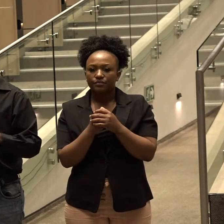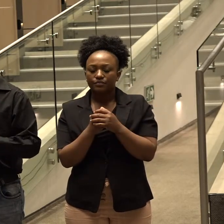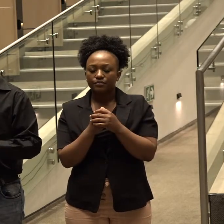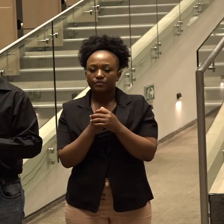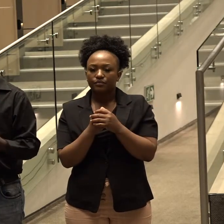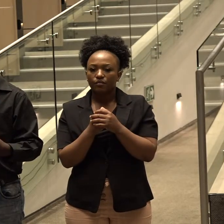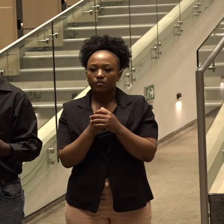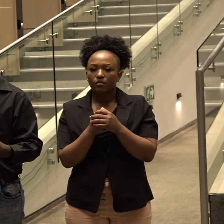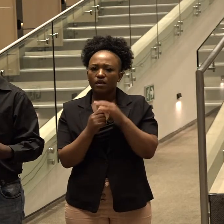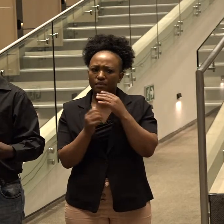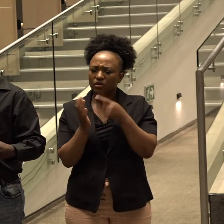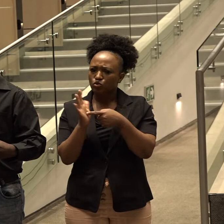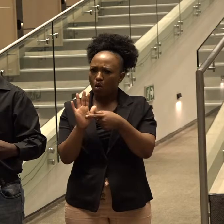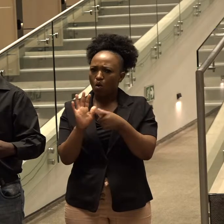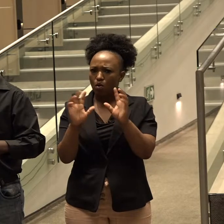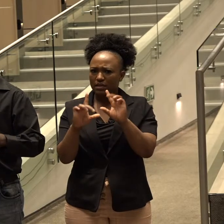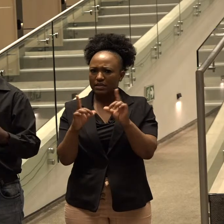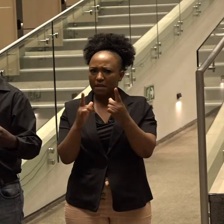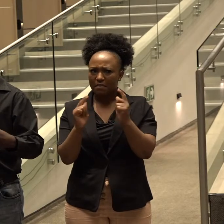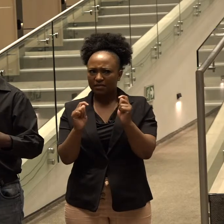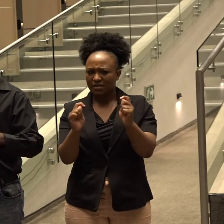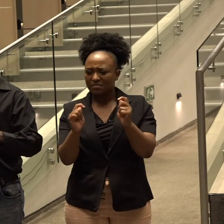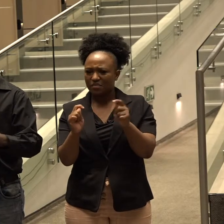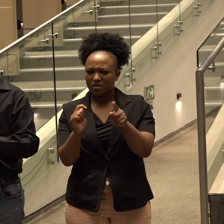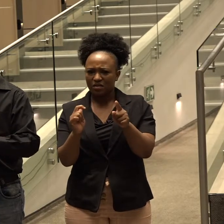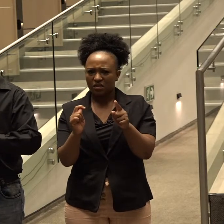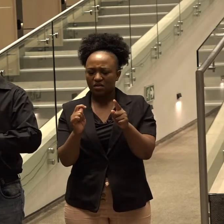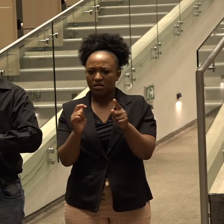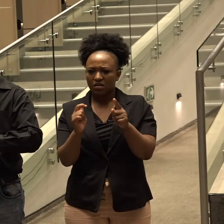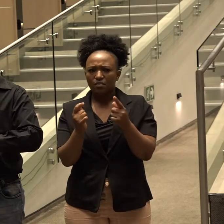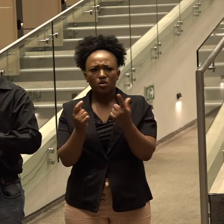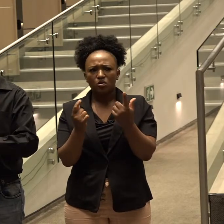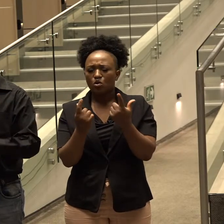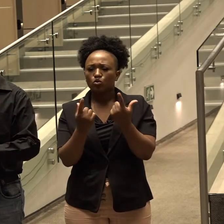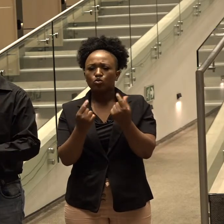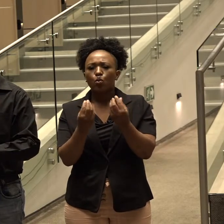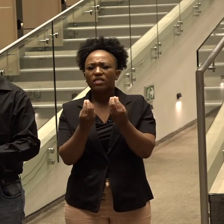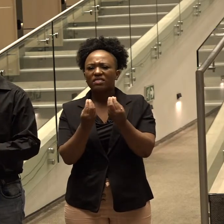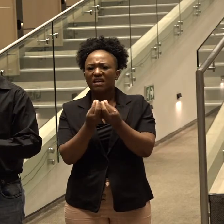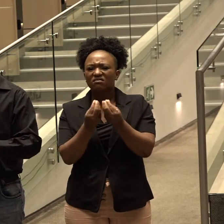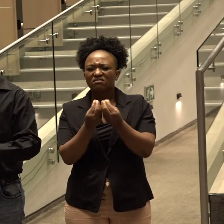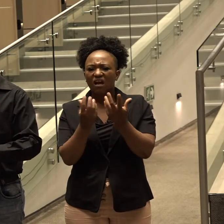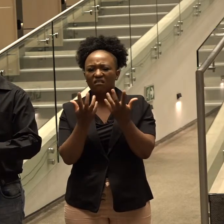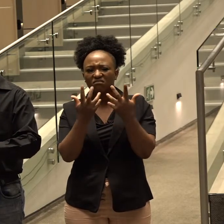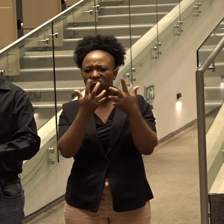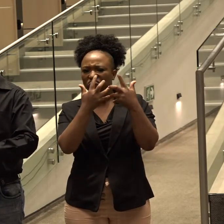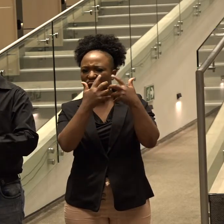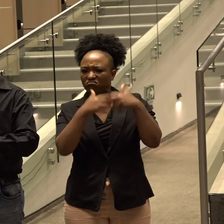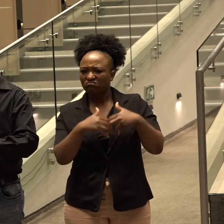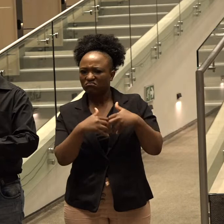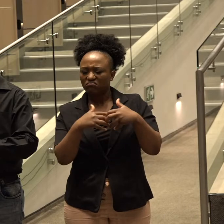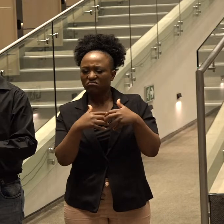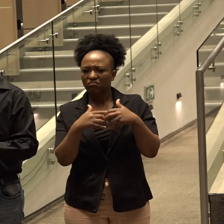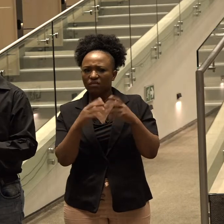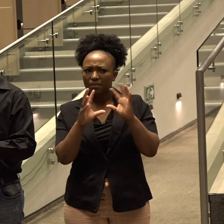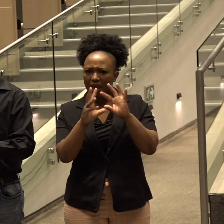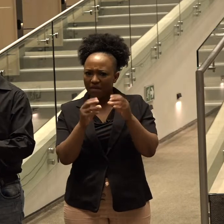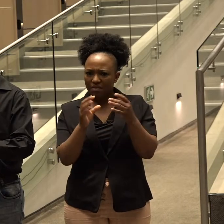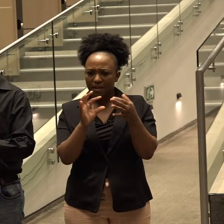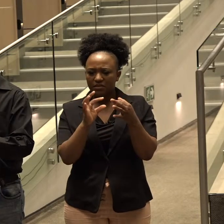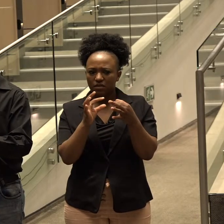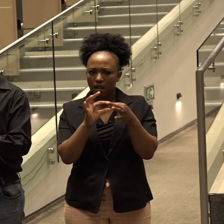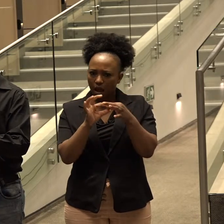that Department of Transport you don't do your things in cooperation everything must cooperate